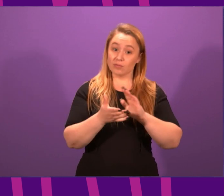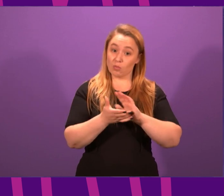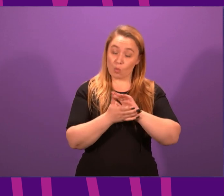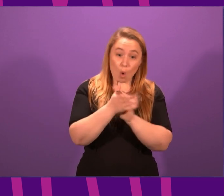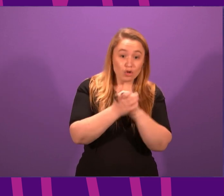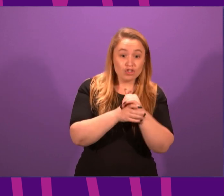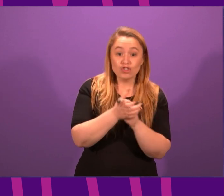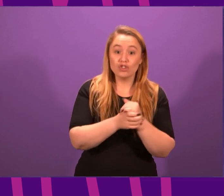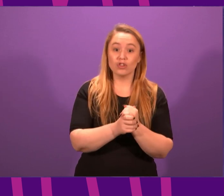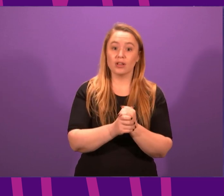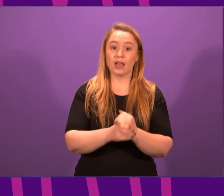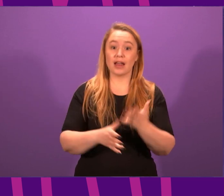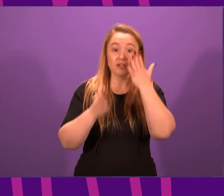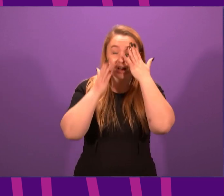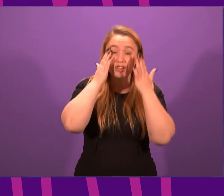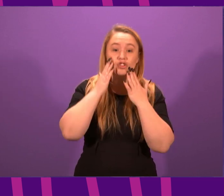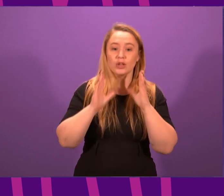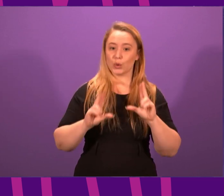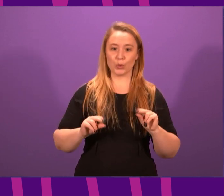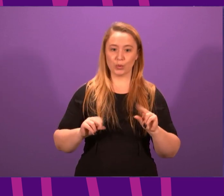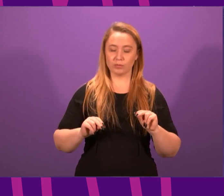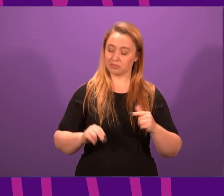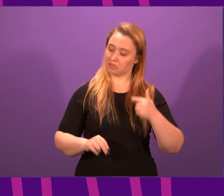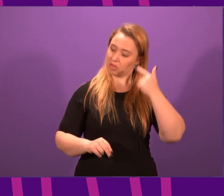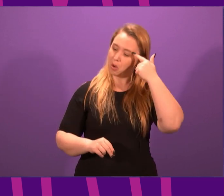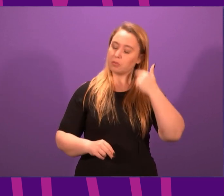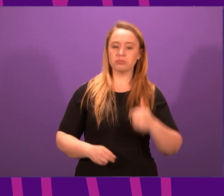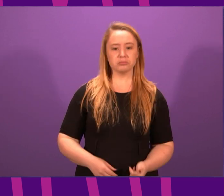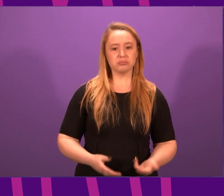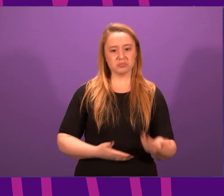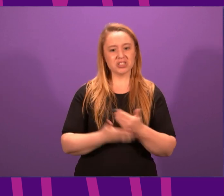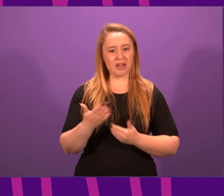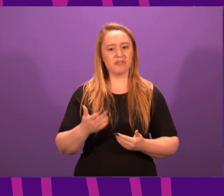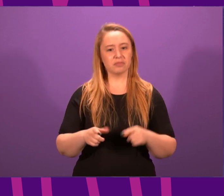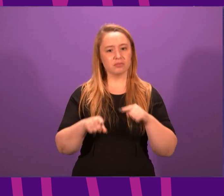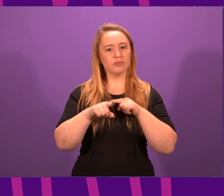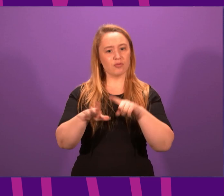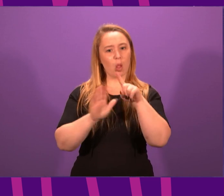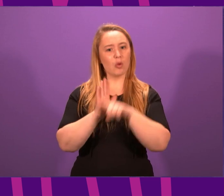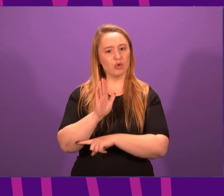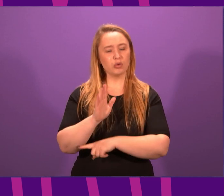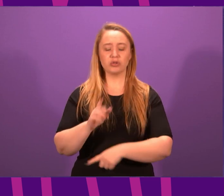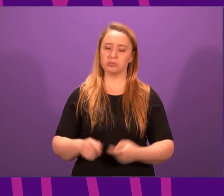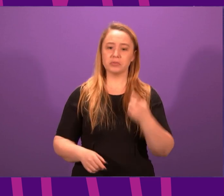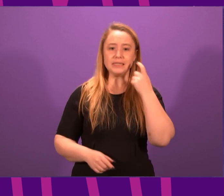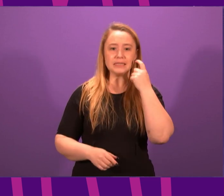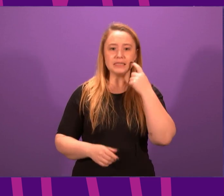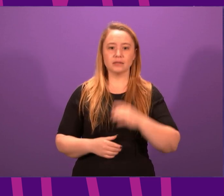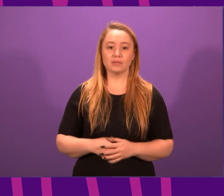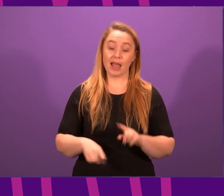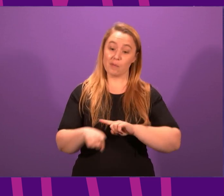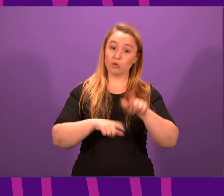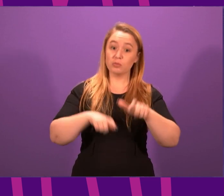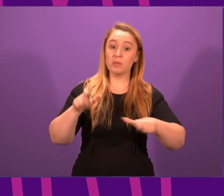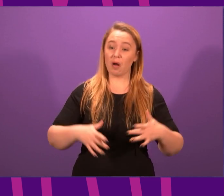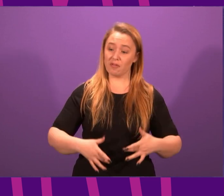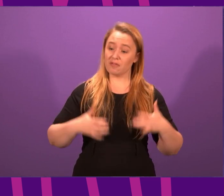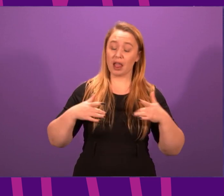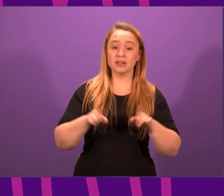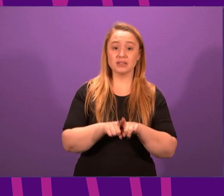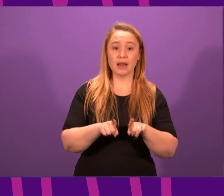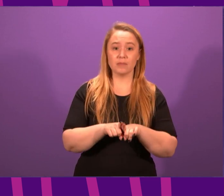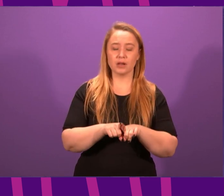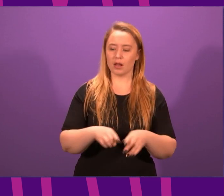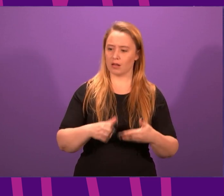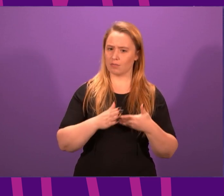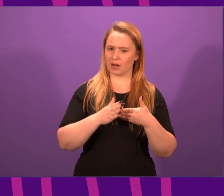clean, and don't touch your face. I felt pretty safe sticking to that, as did most people. And now, though, we